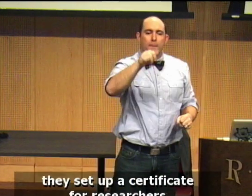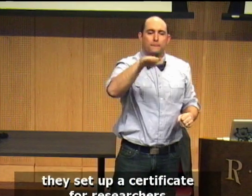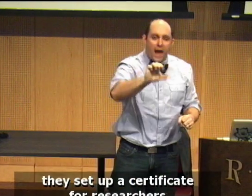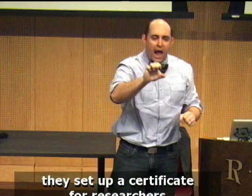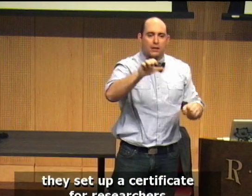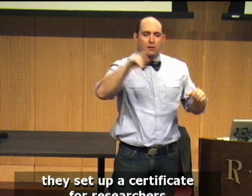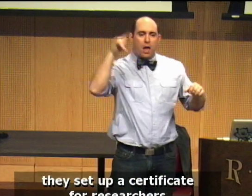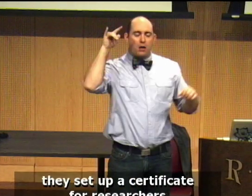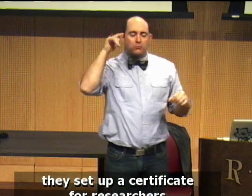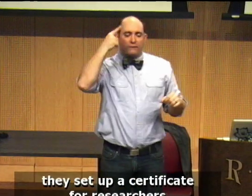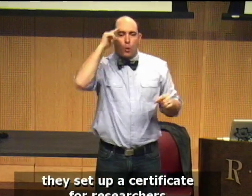certificate for